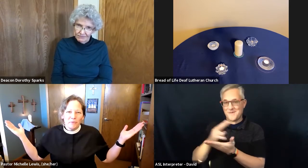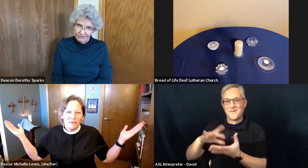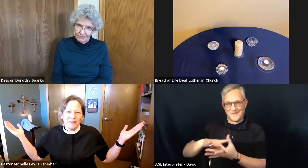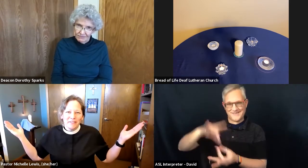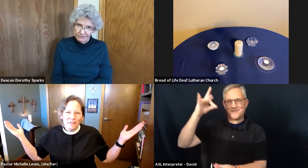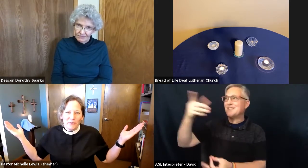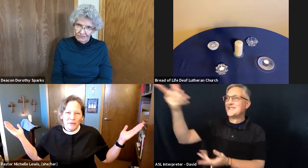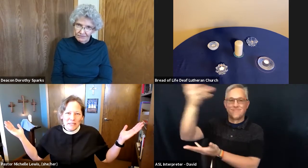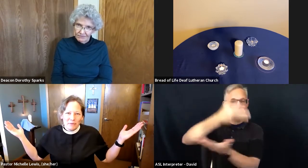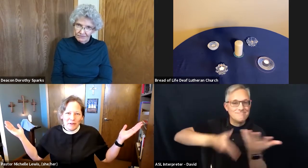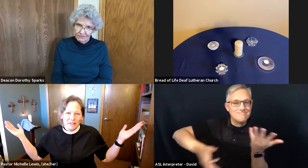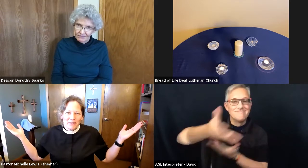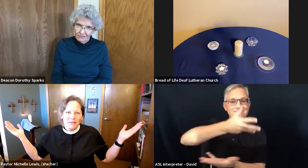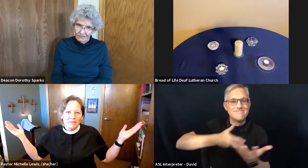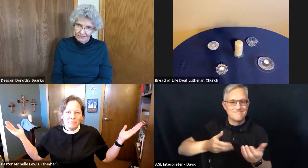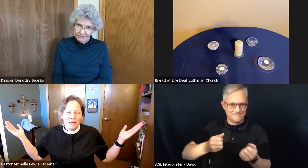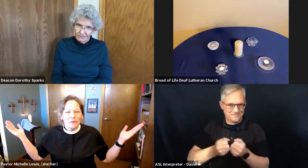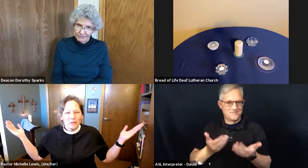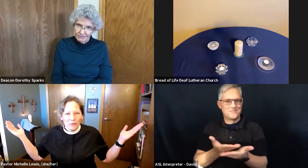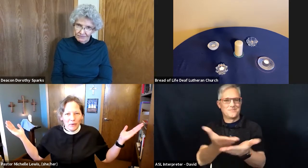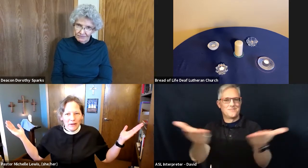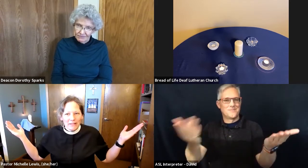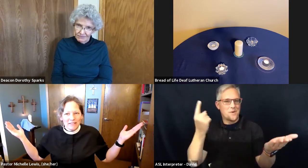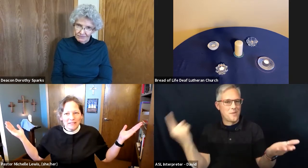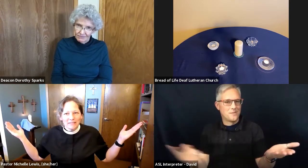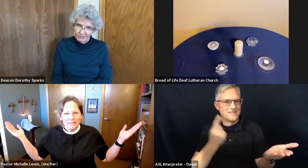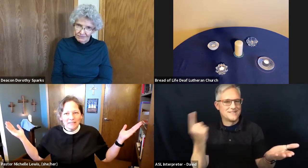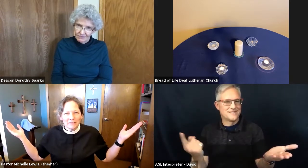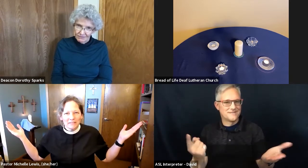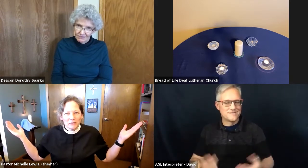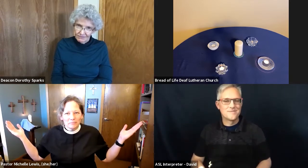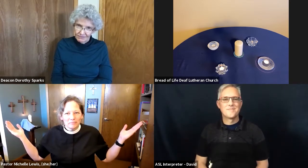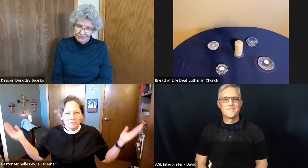and the communion of the Holy Spirit be with you always.